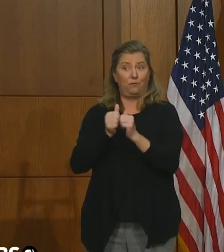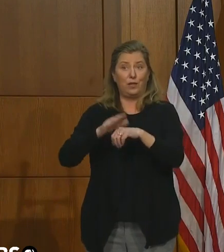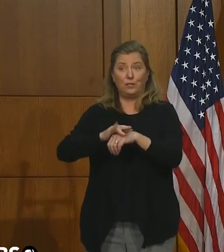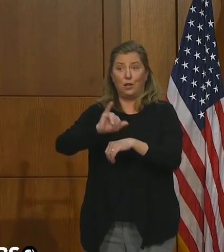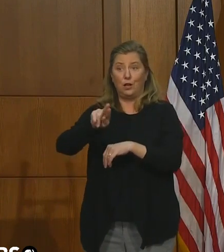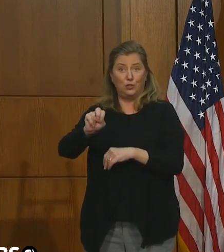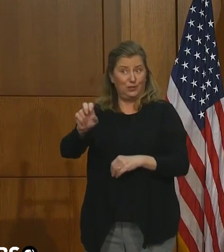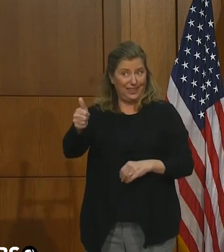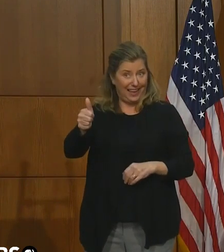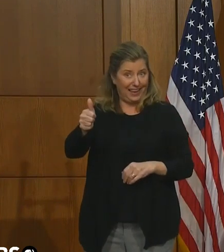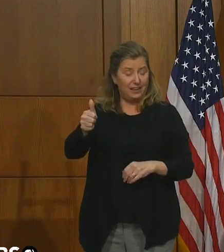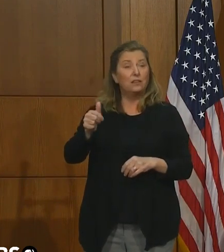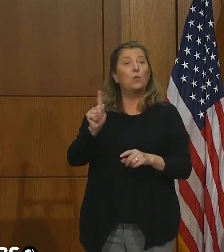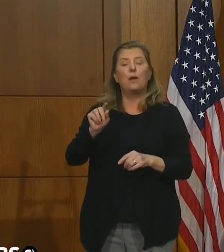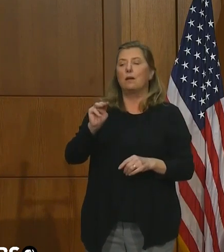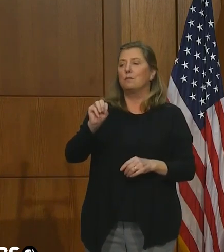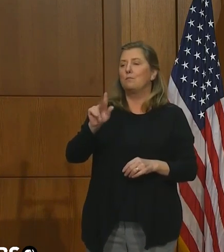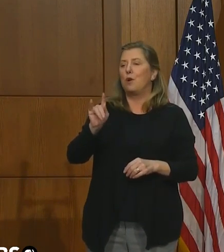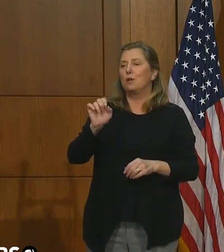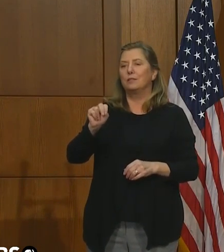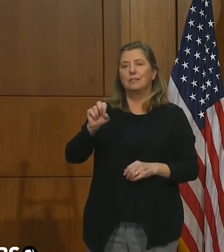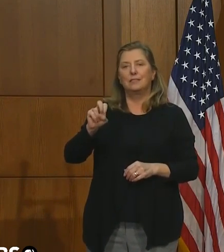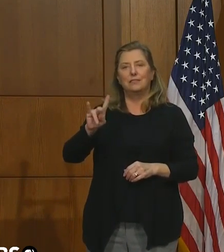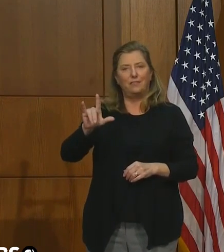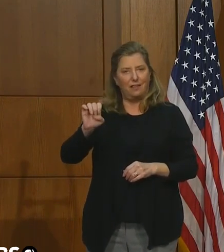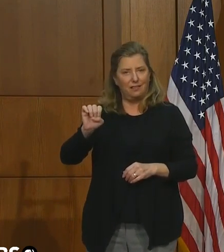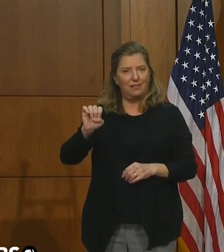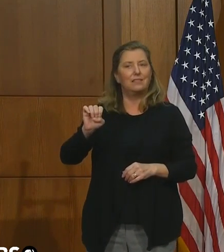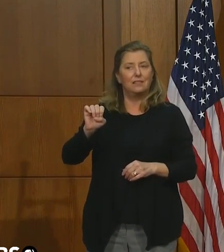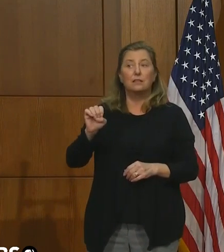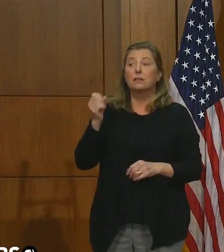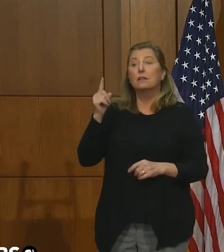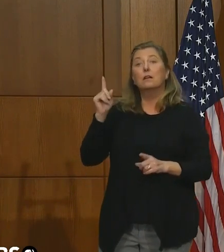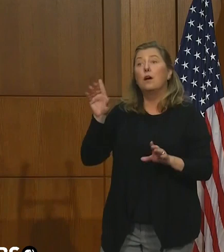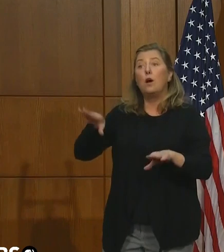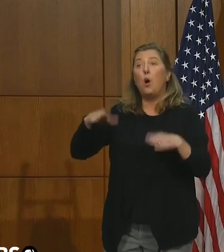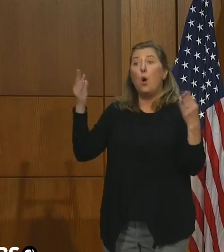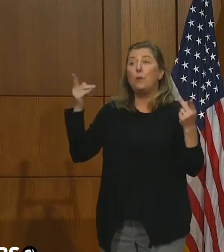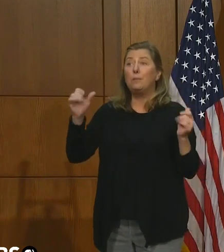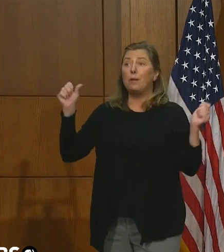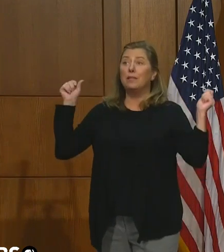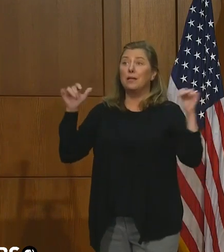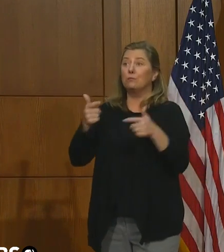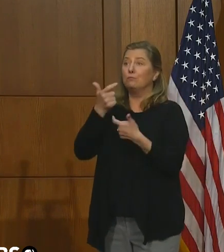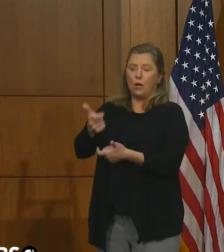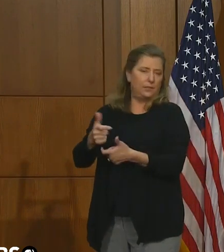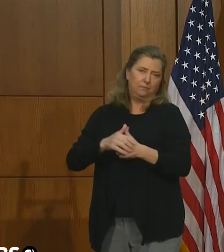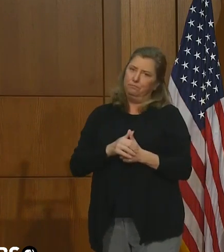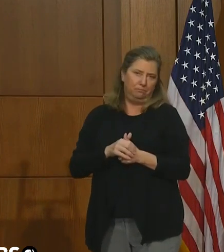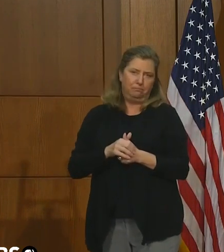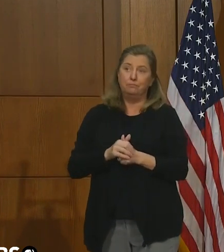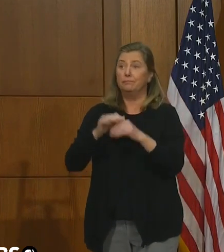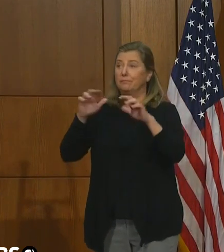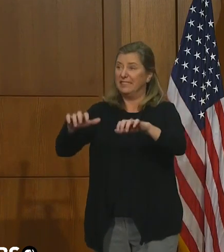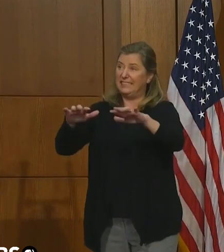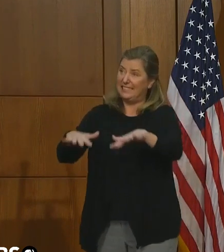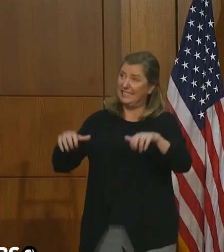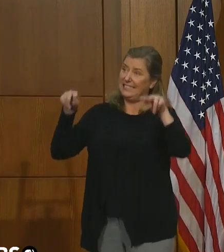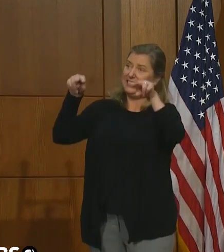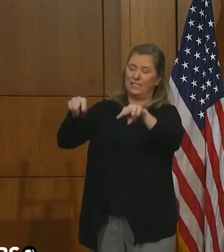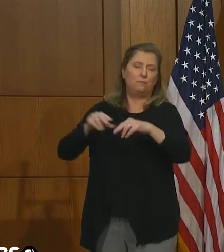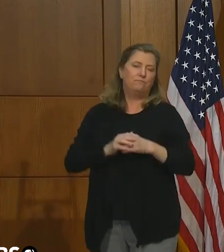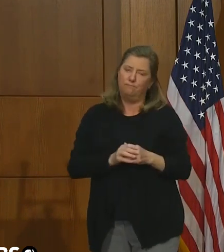the 10th in Martinsville. These events will not be open to the public, and no spectators will be allowed,